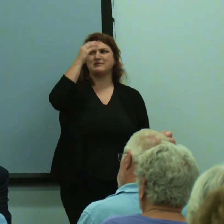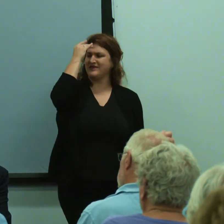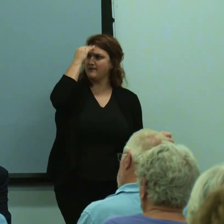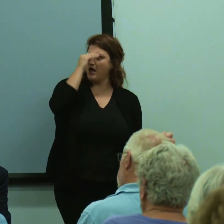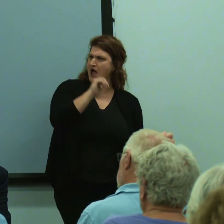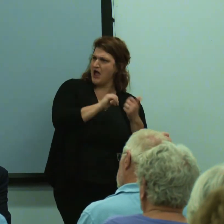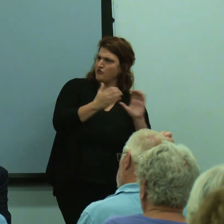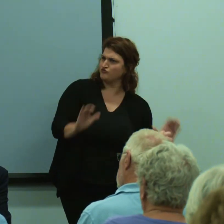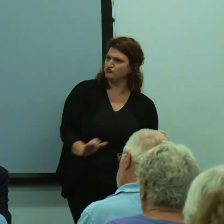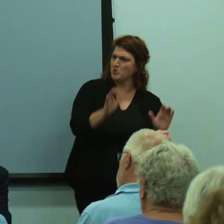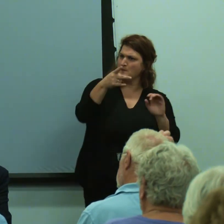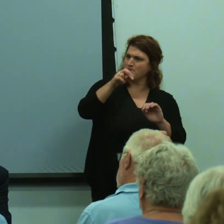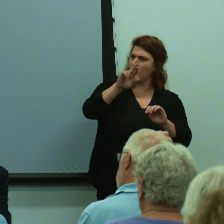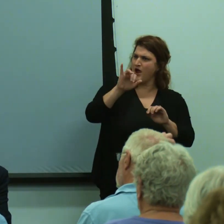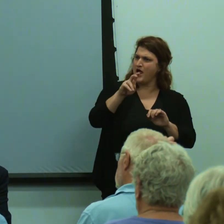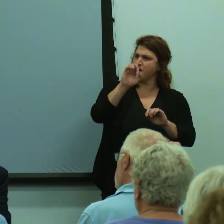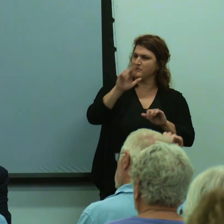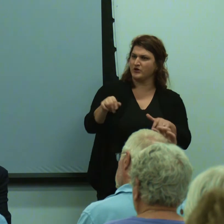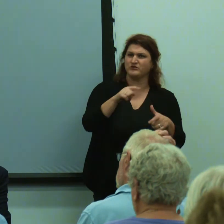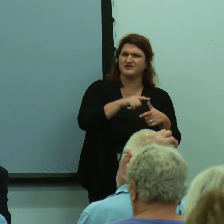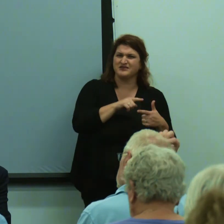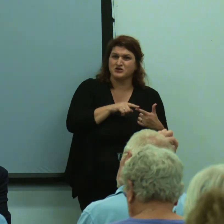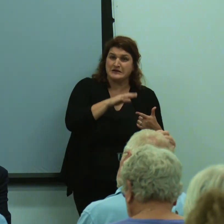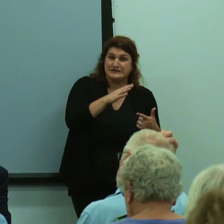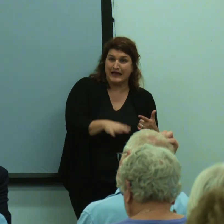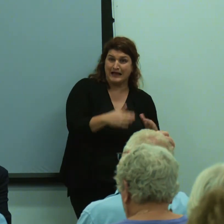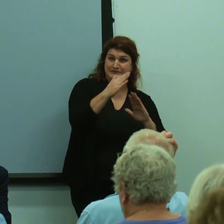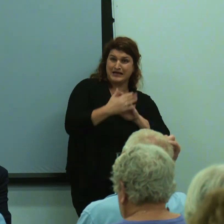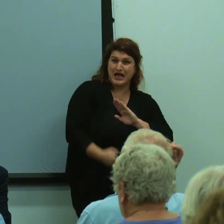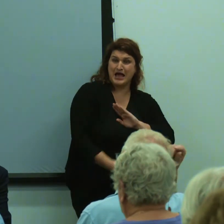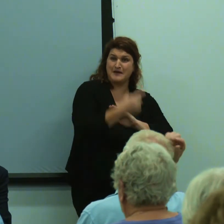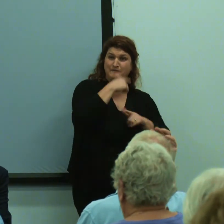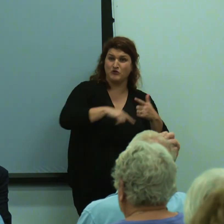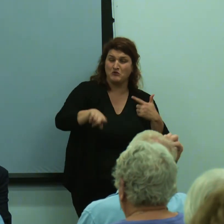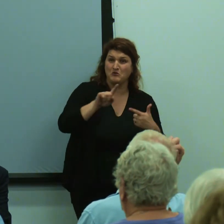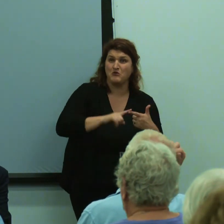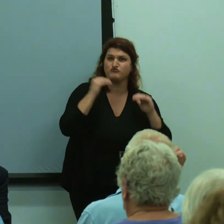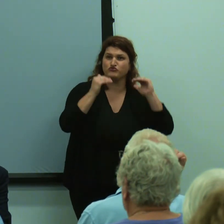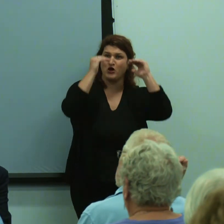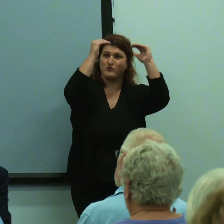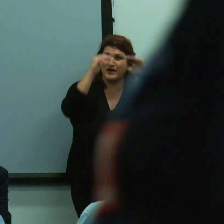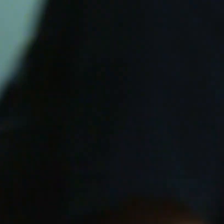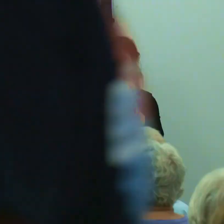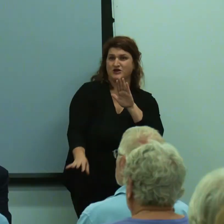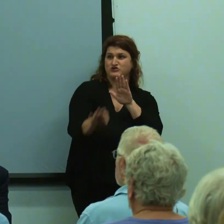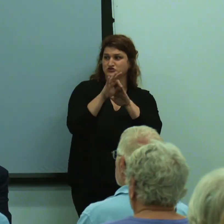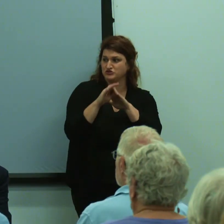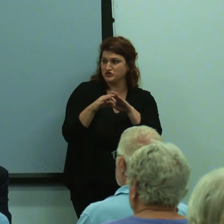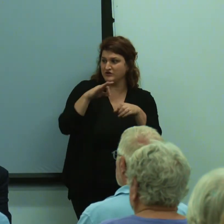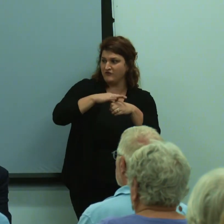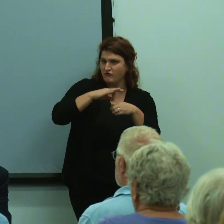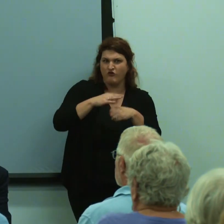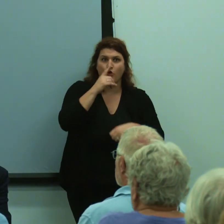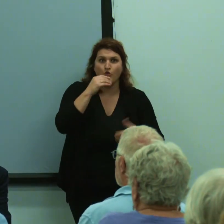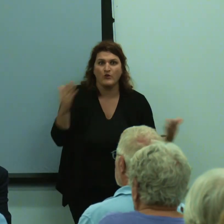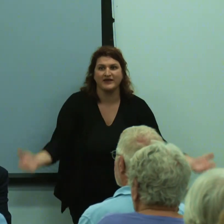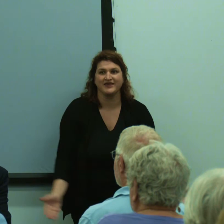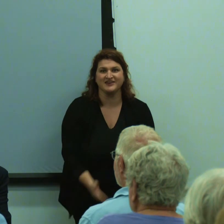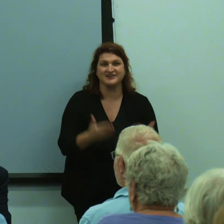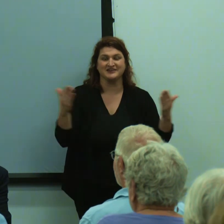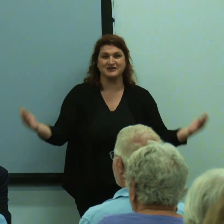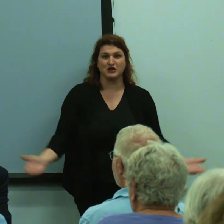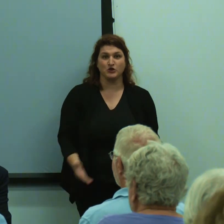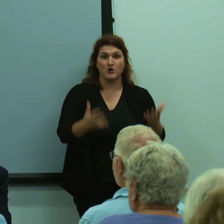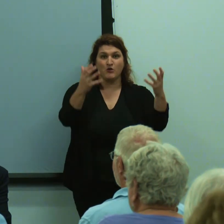top two? Should we be thinking about ranked choice voting? Who here would like to amend the Constitution so that money does not